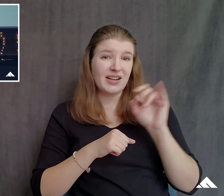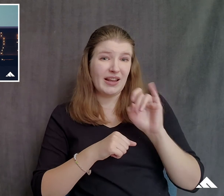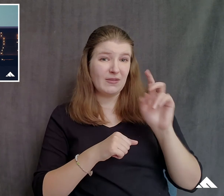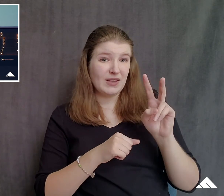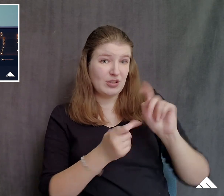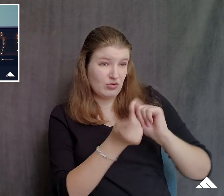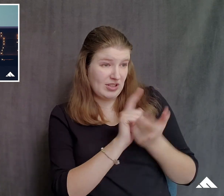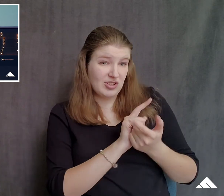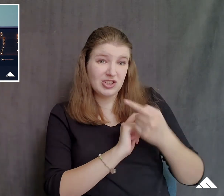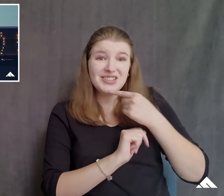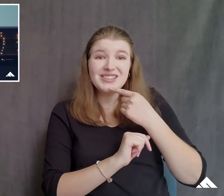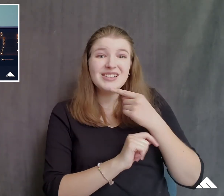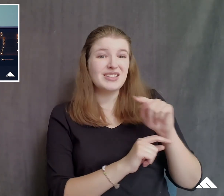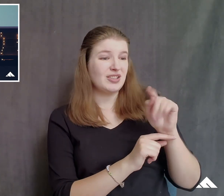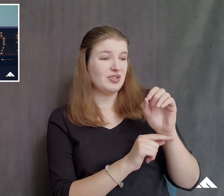as tortured.